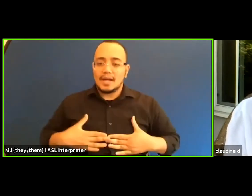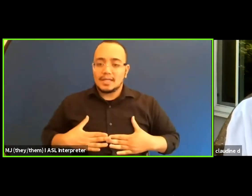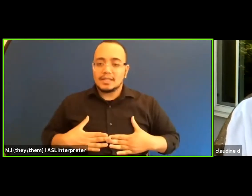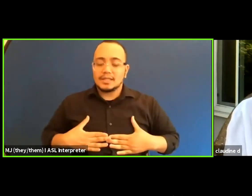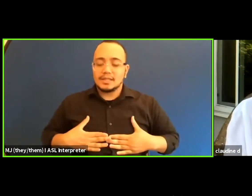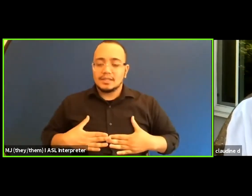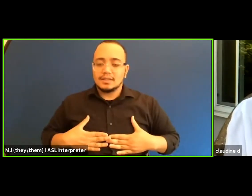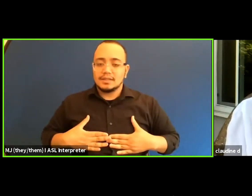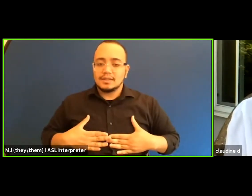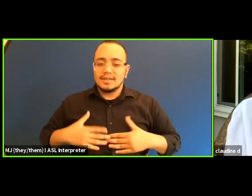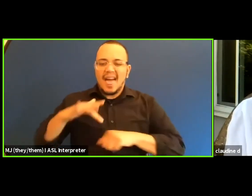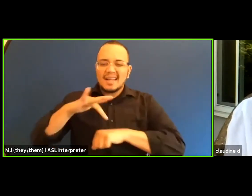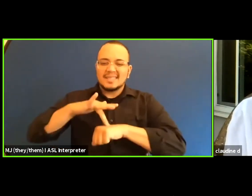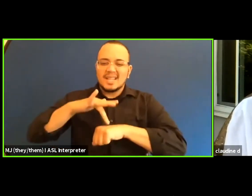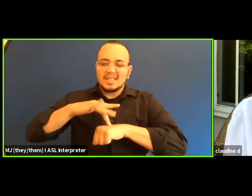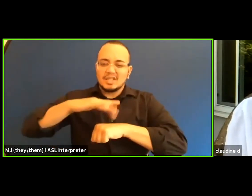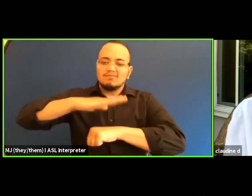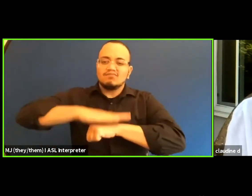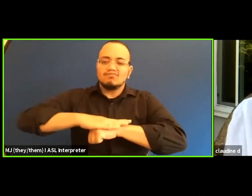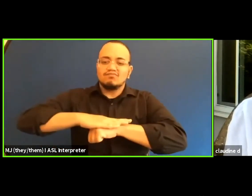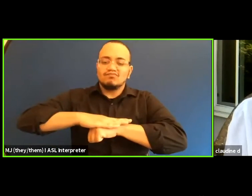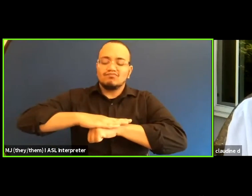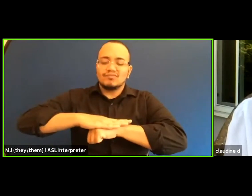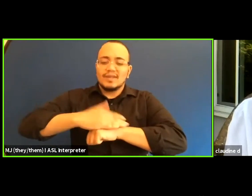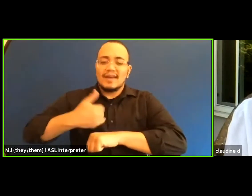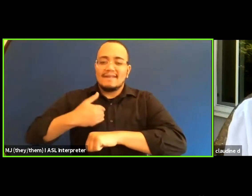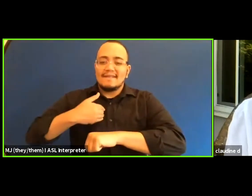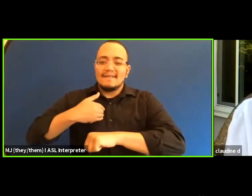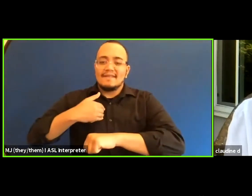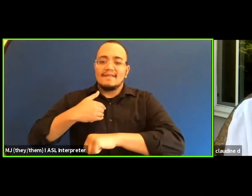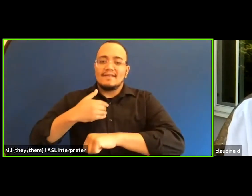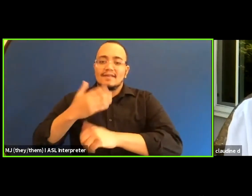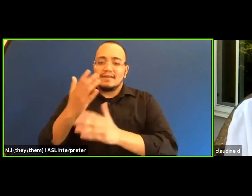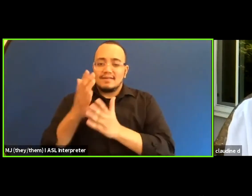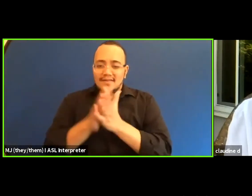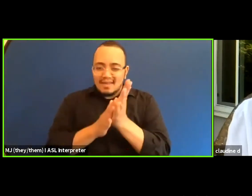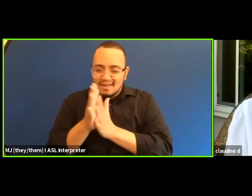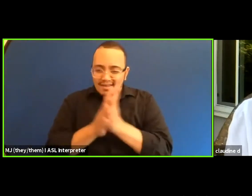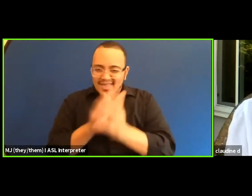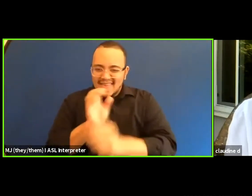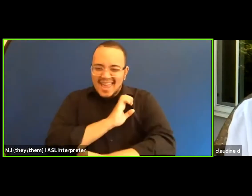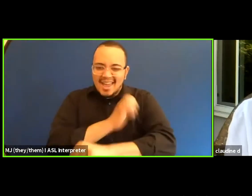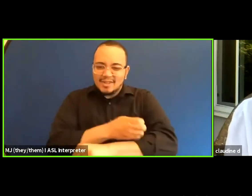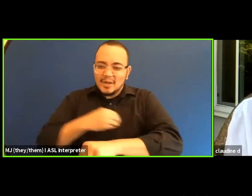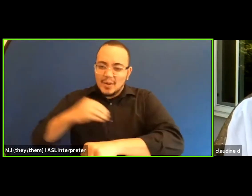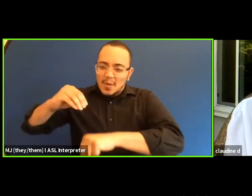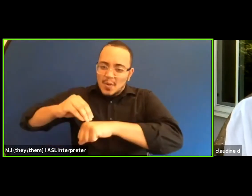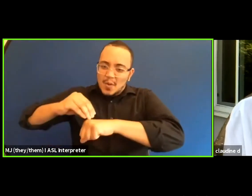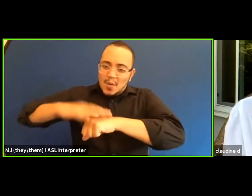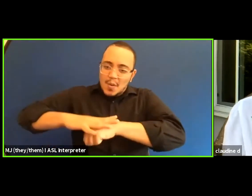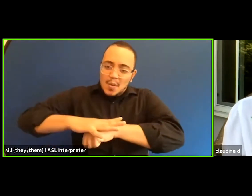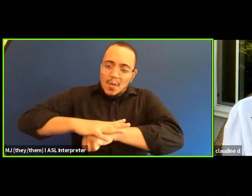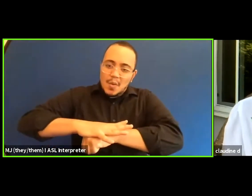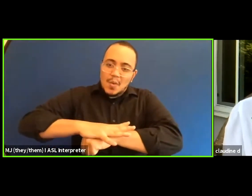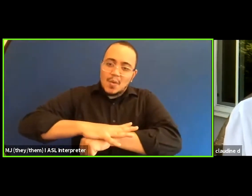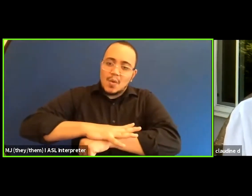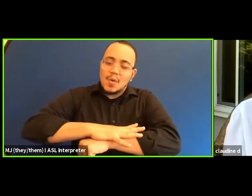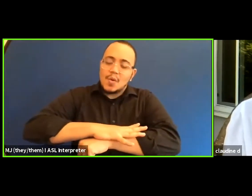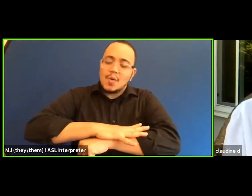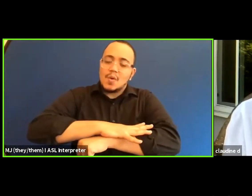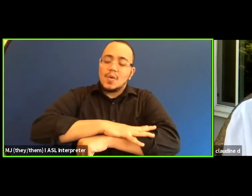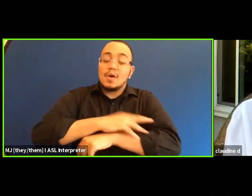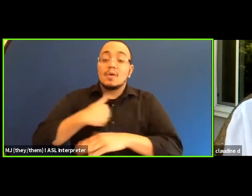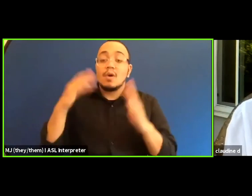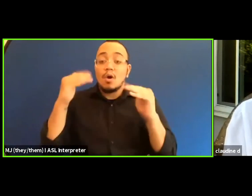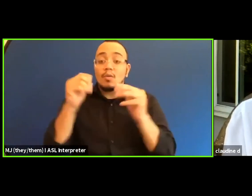Your hands that carry the energy of the land of our ancestors as well. And we hope that with